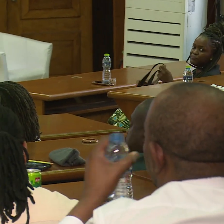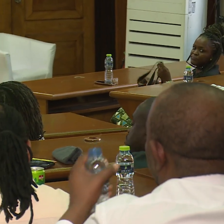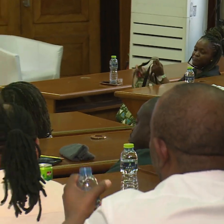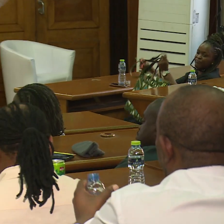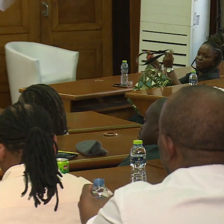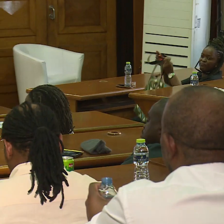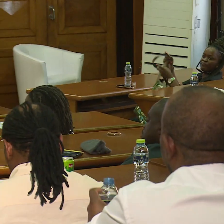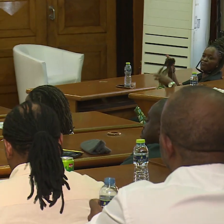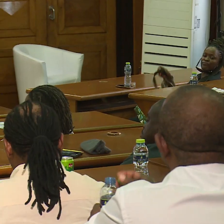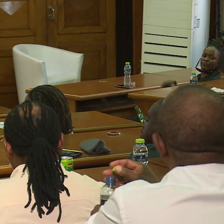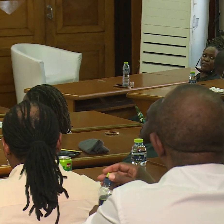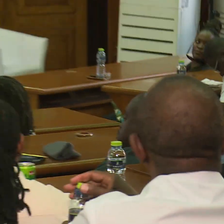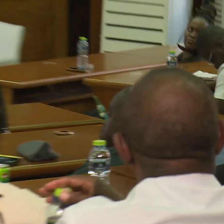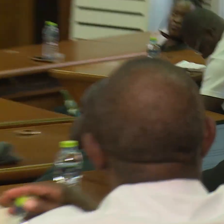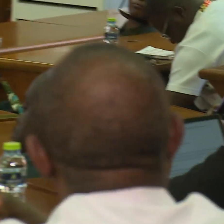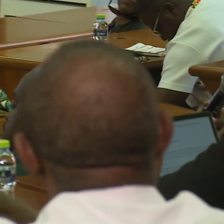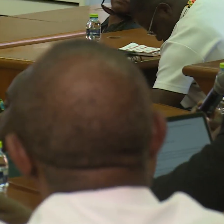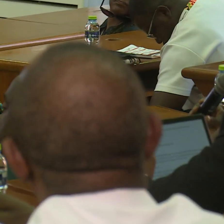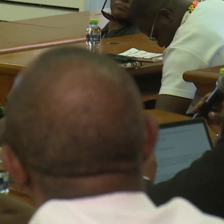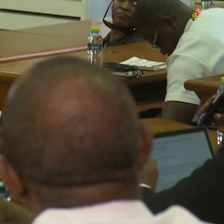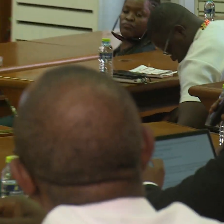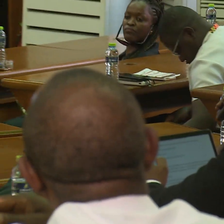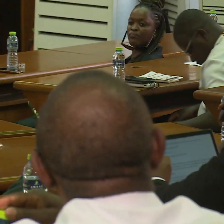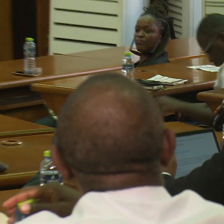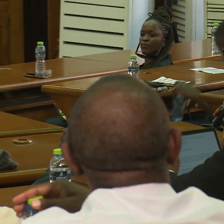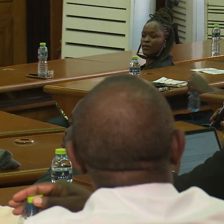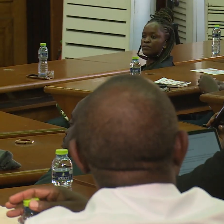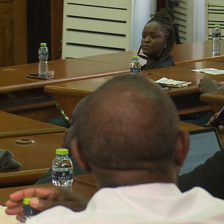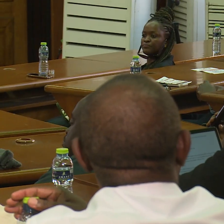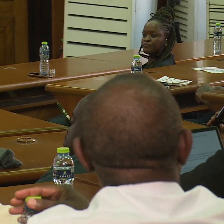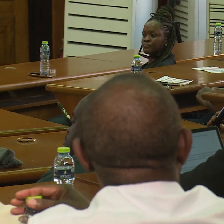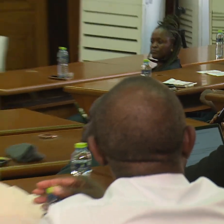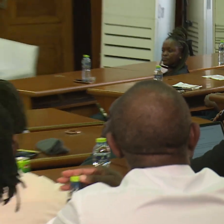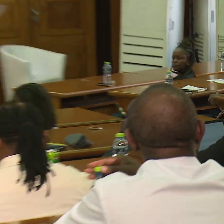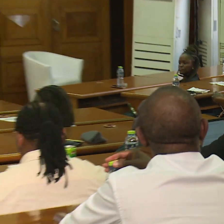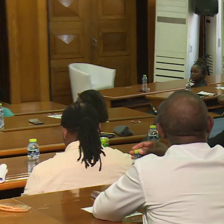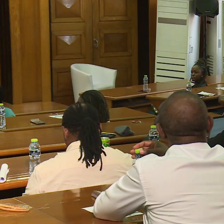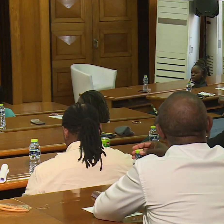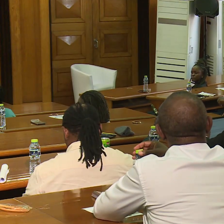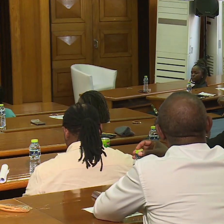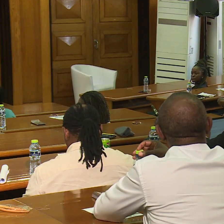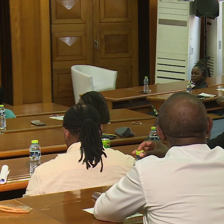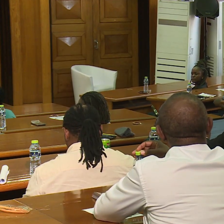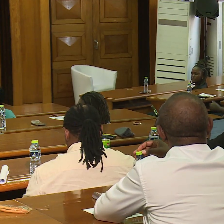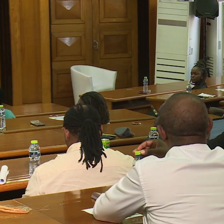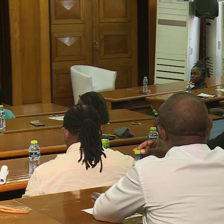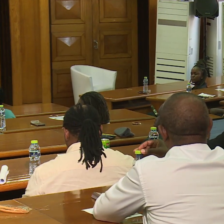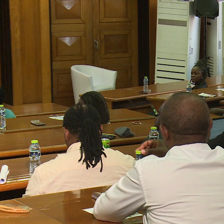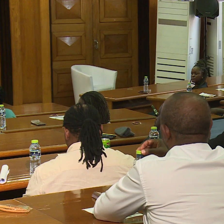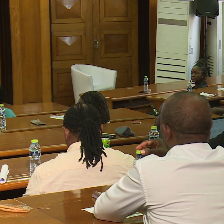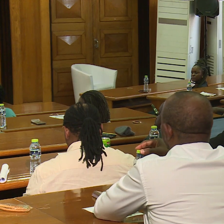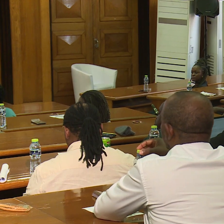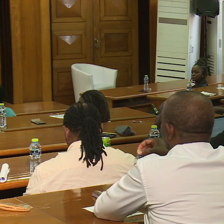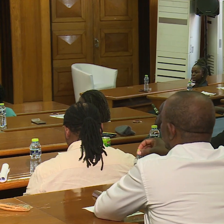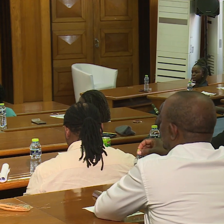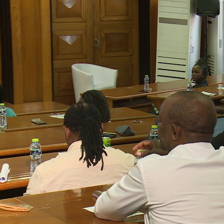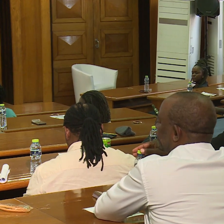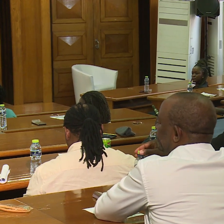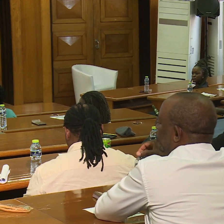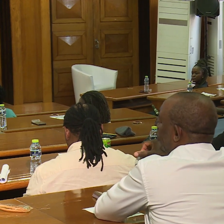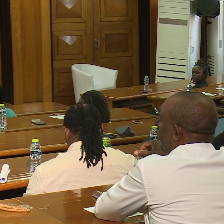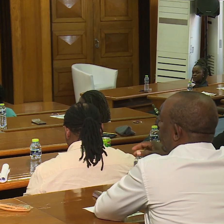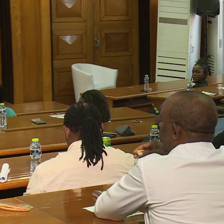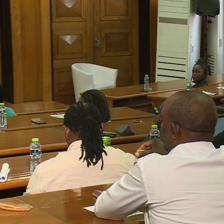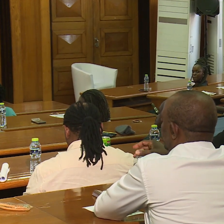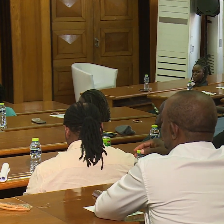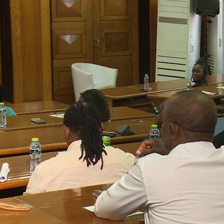Thank you very much for the presentation. You stated that you are reaching out